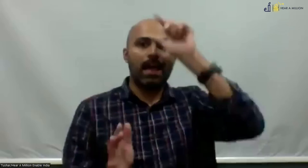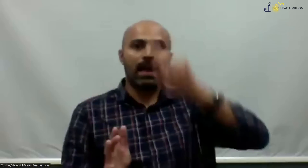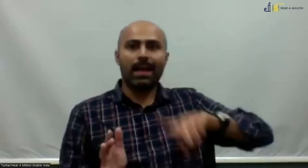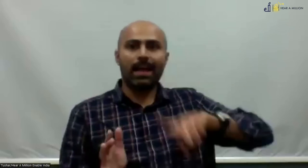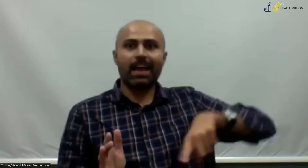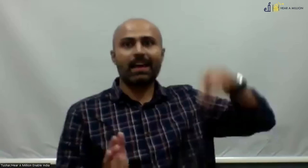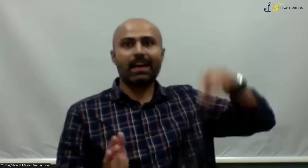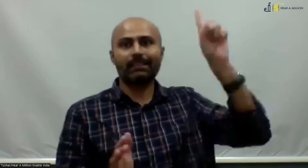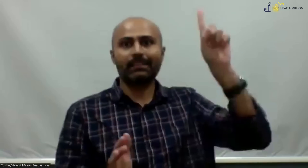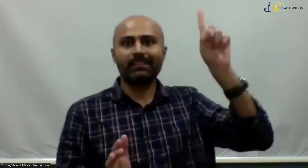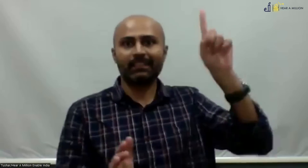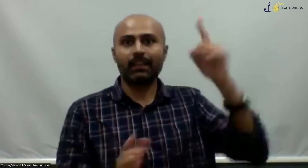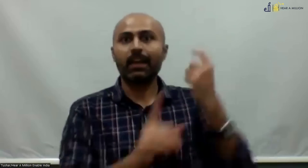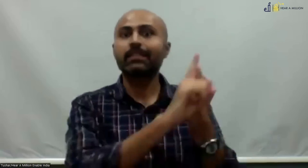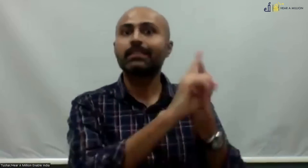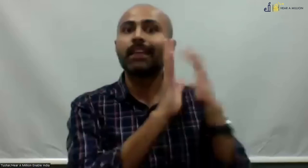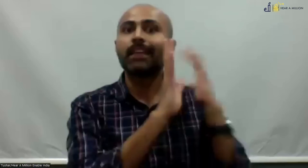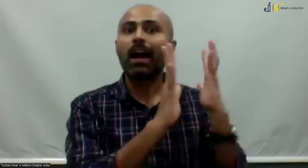challenges.